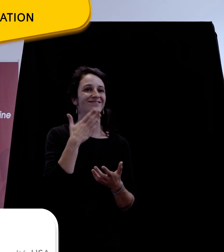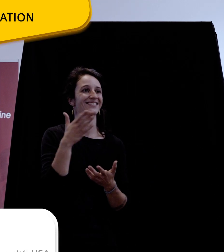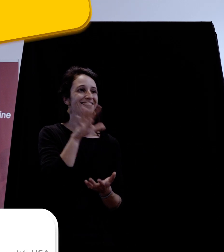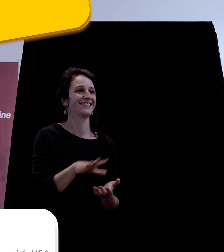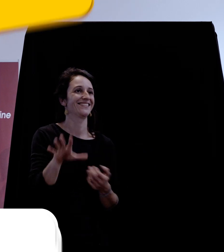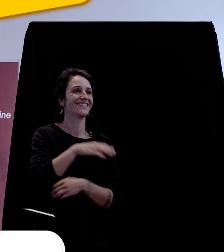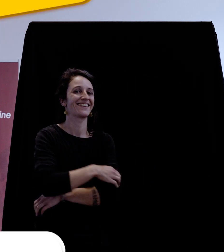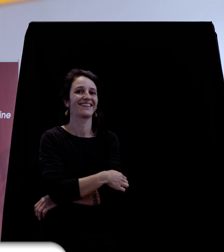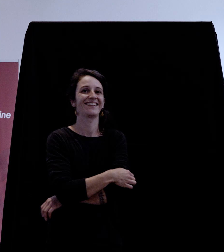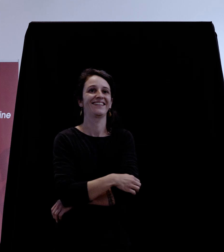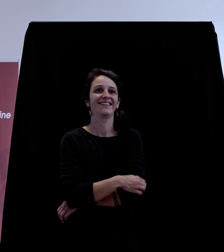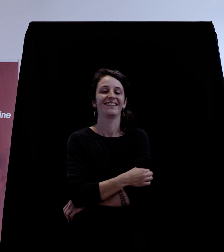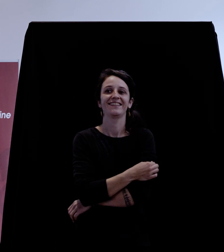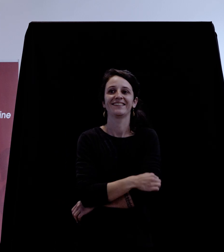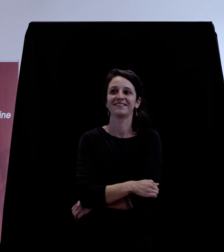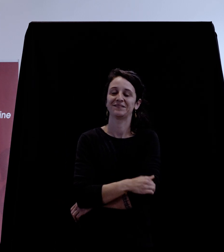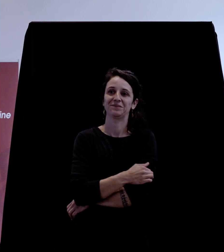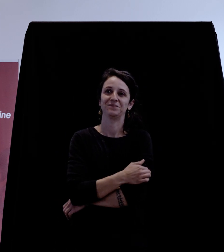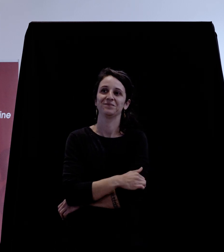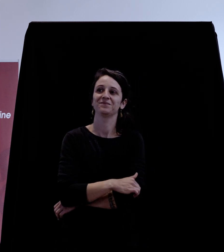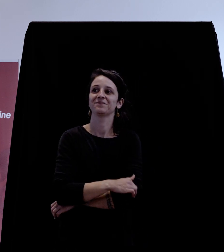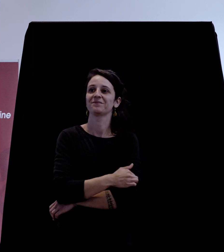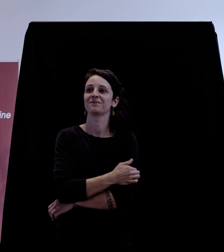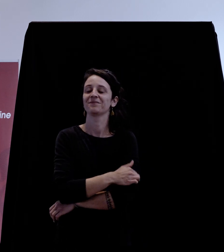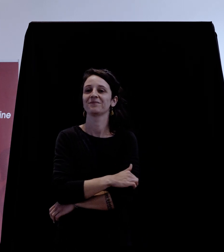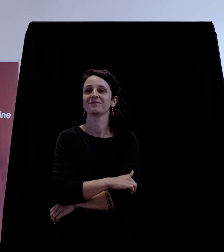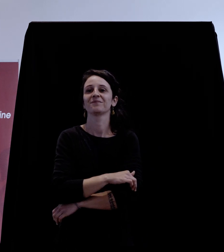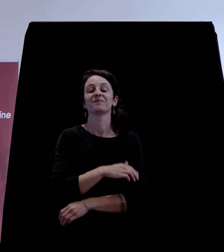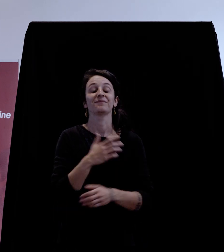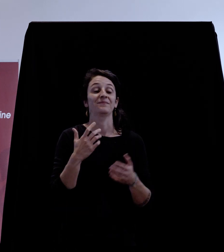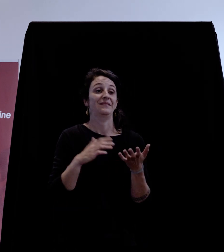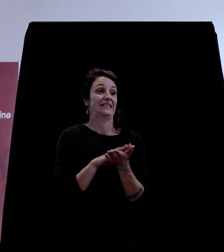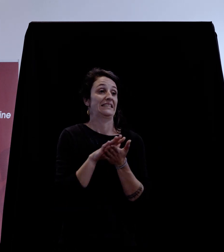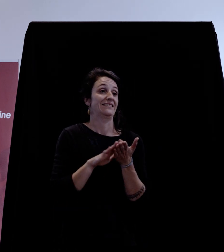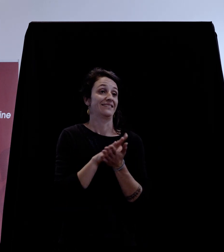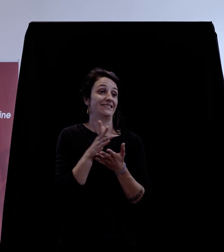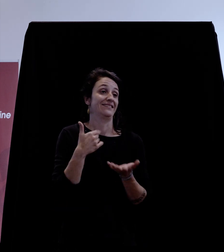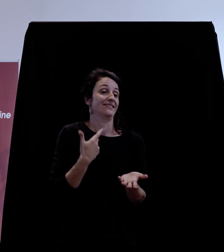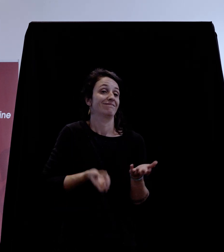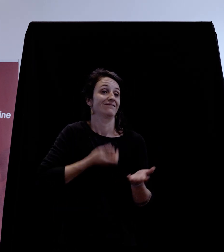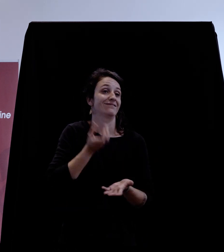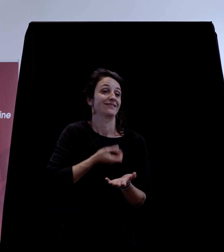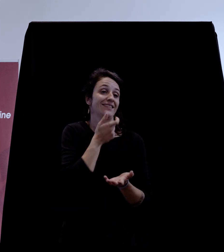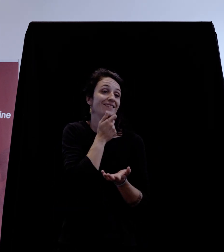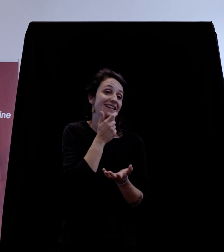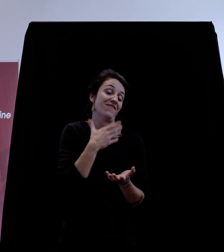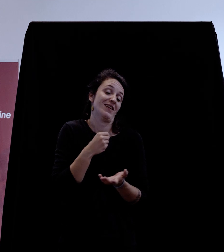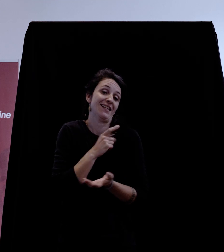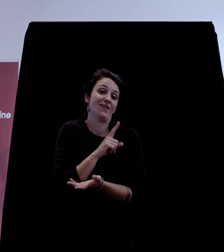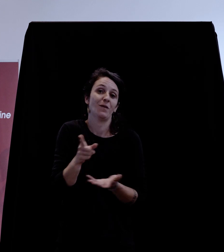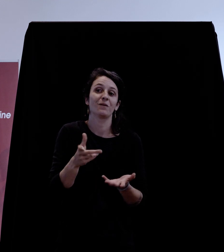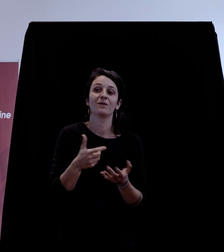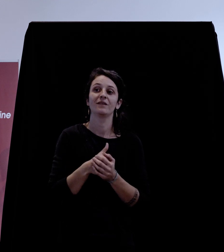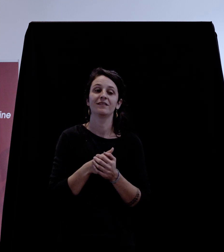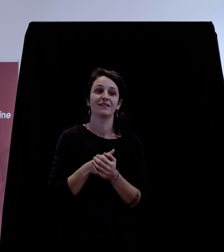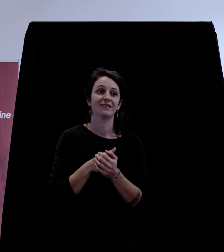Bonjour. Uh, I apologize that I do not speak French. It's a personality